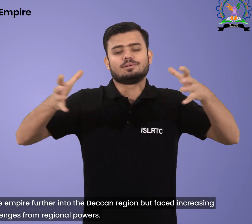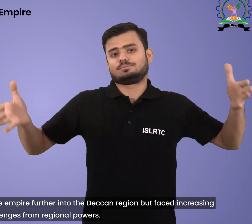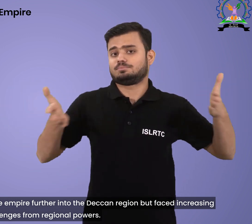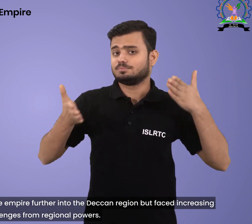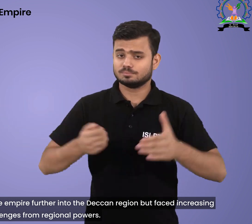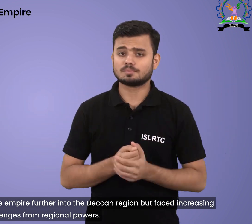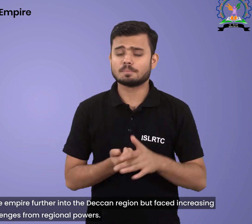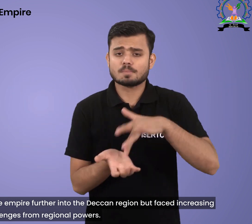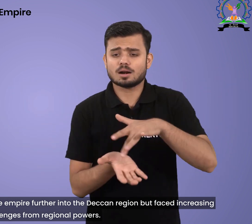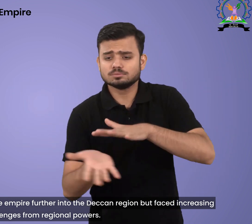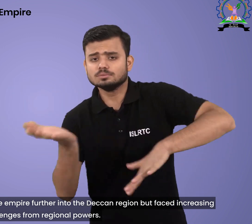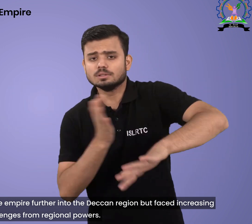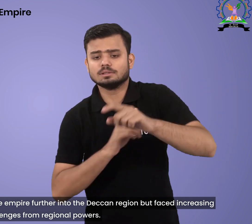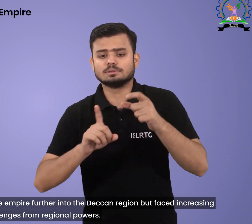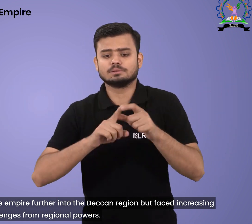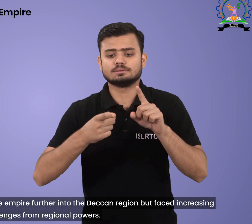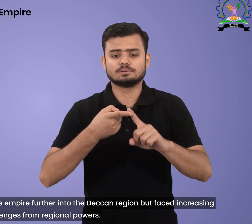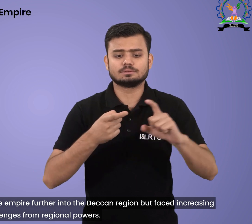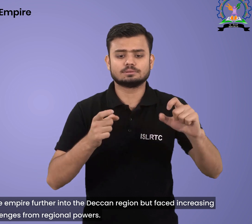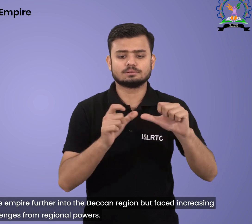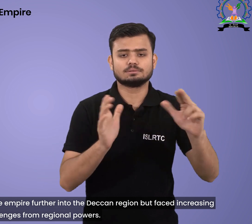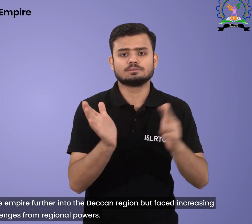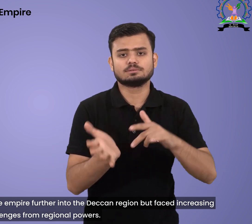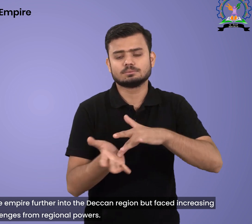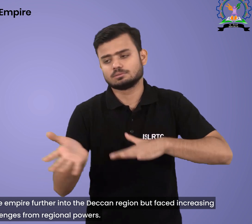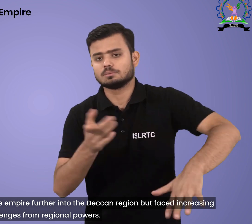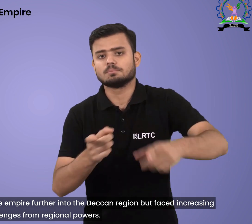region but faced increasing challenges from regional powers.